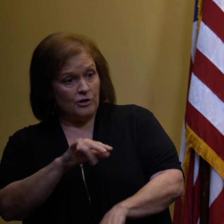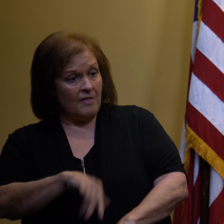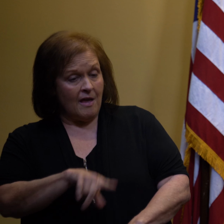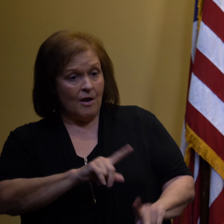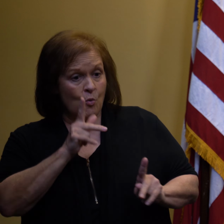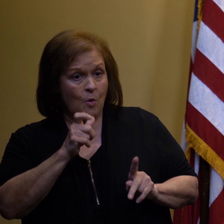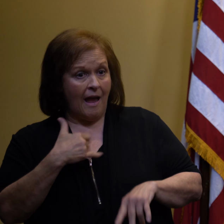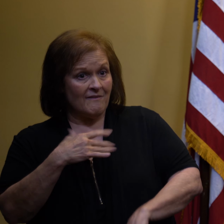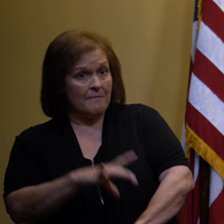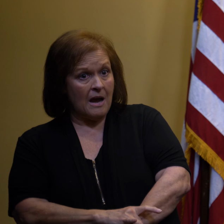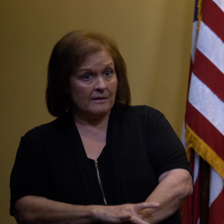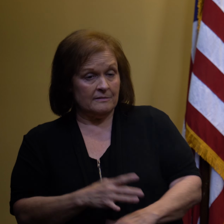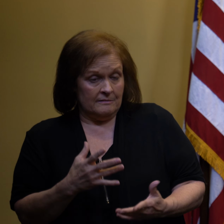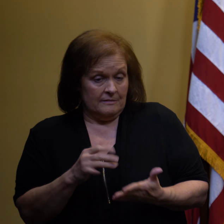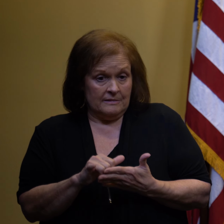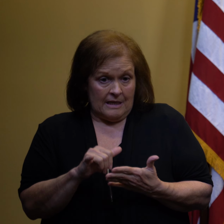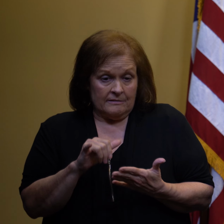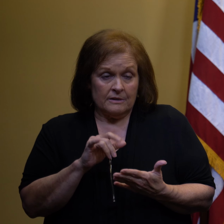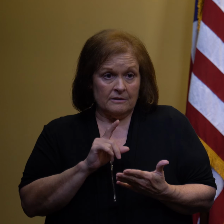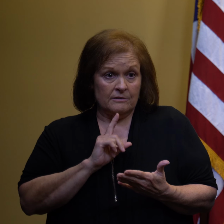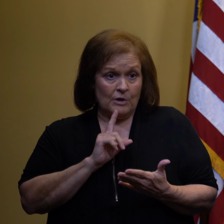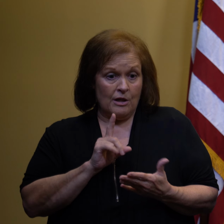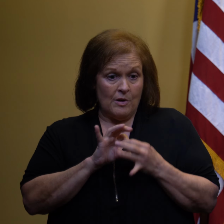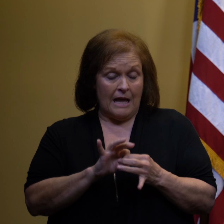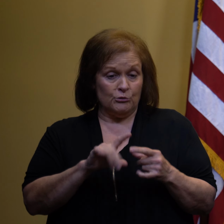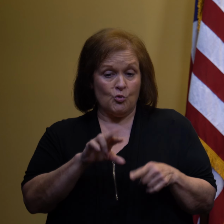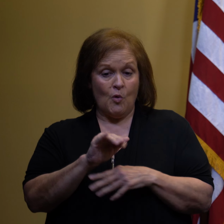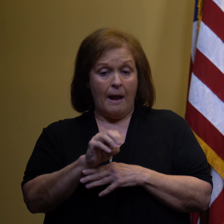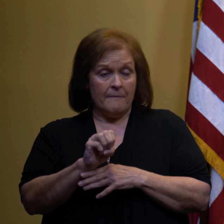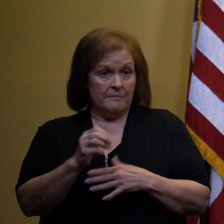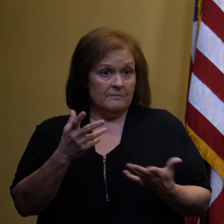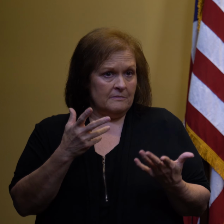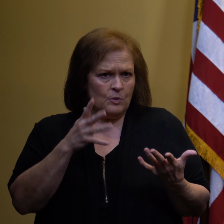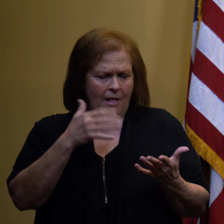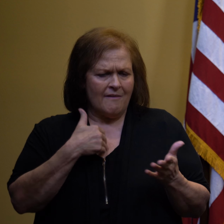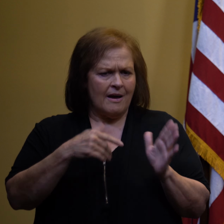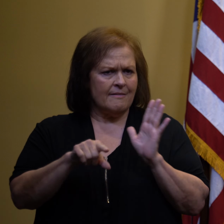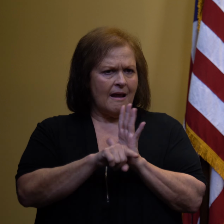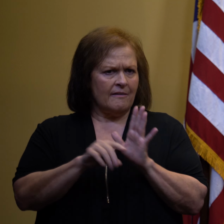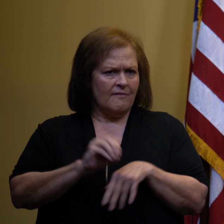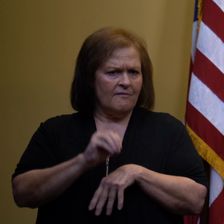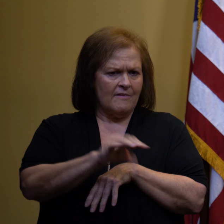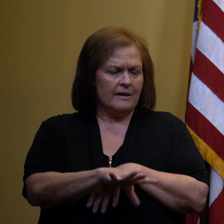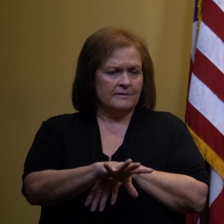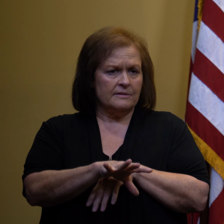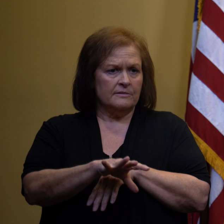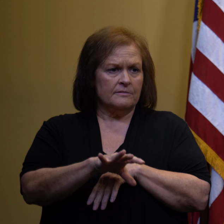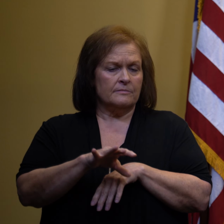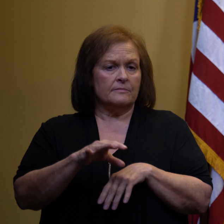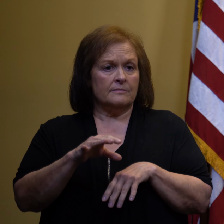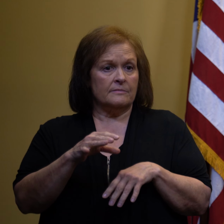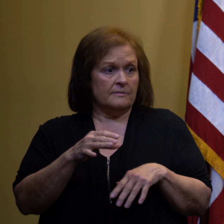that has crossed the line regarding violent crime in our city, then it will have a negative impact, I would say,